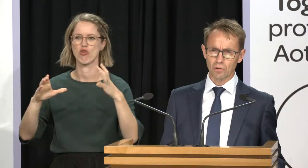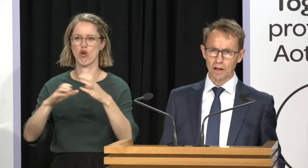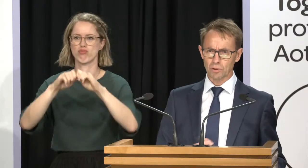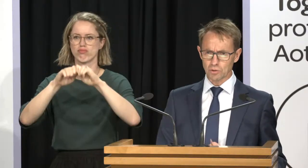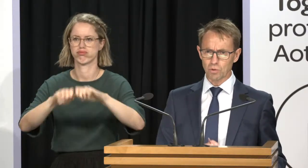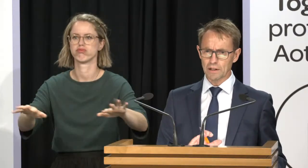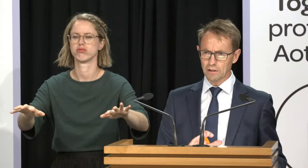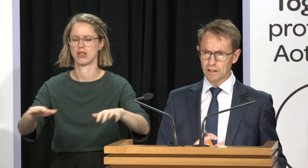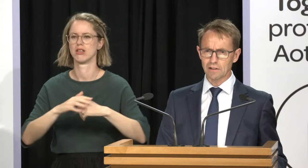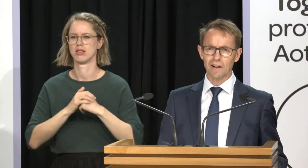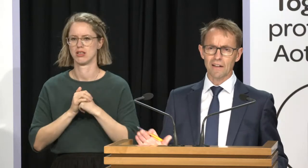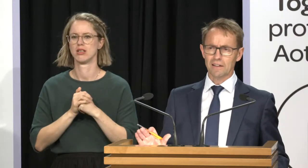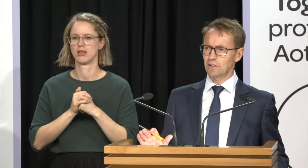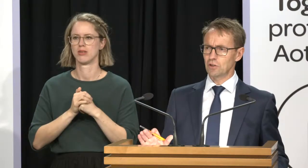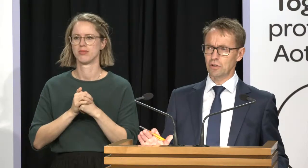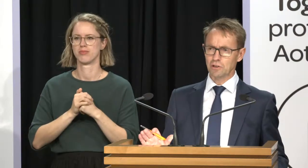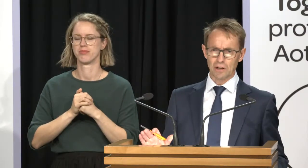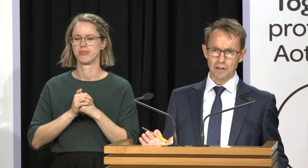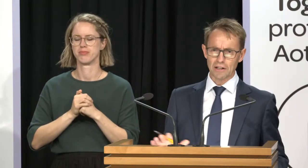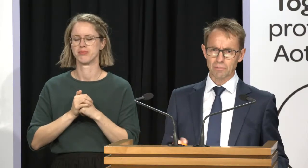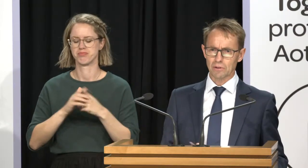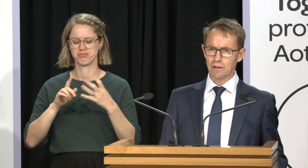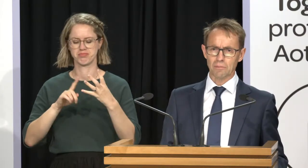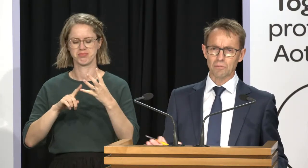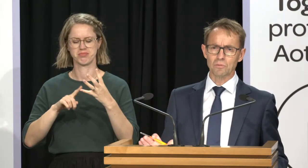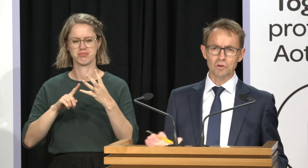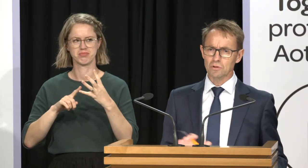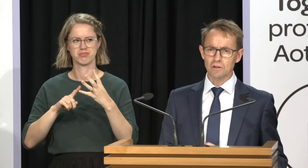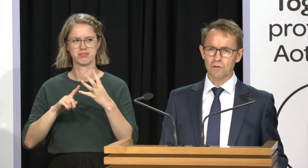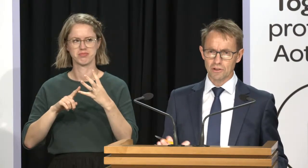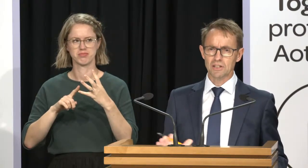population rollout, which will be then, delivering